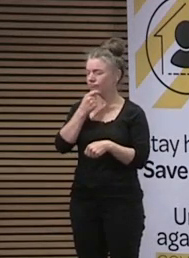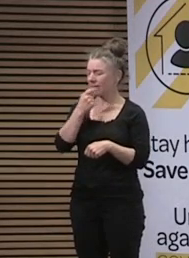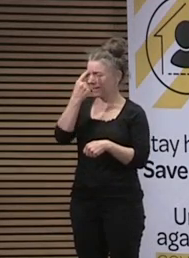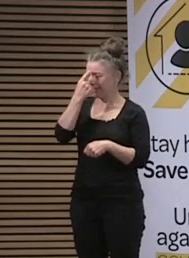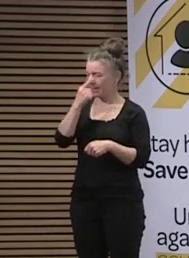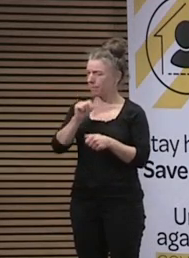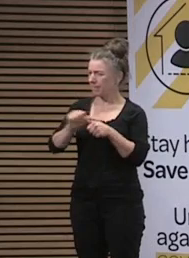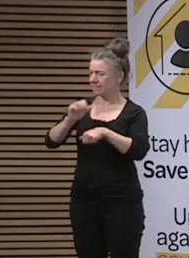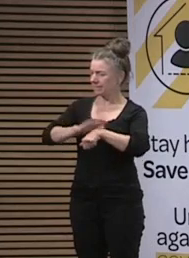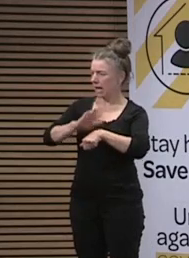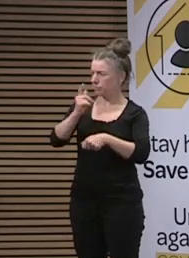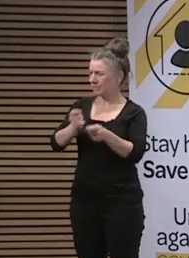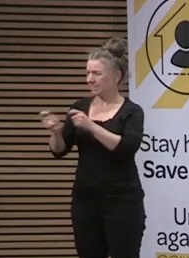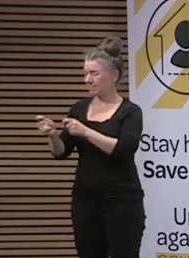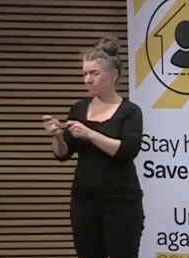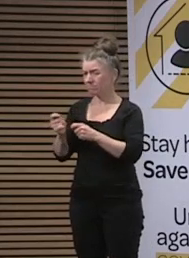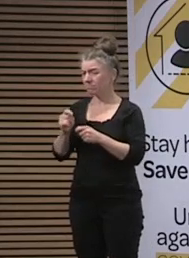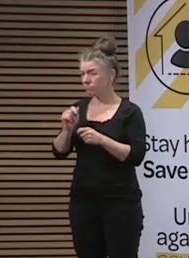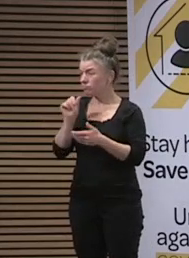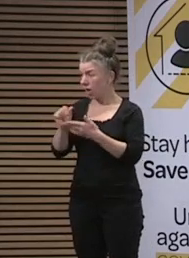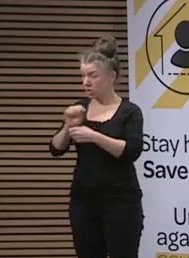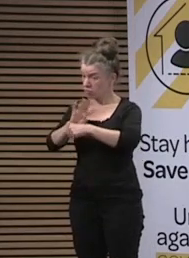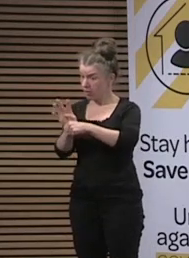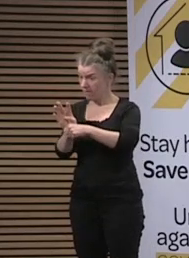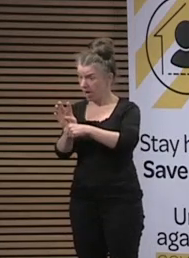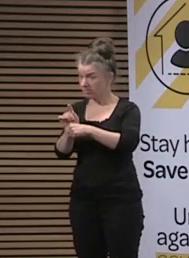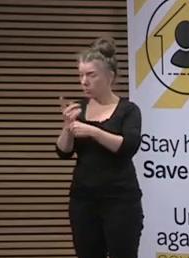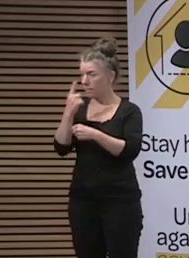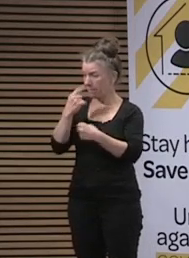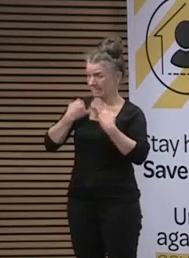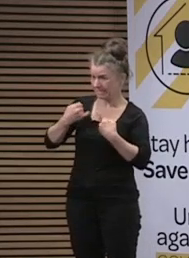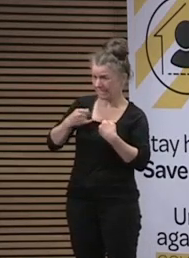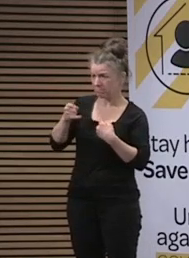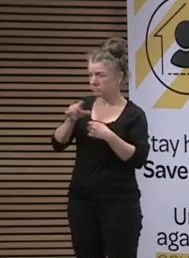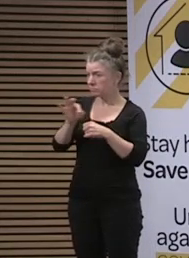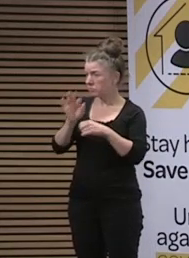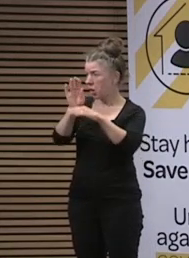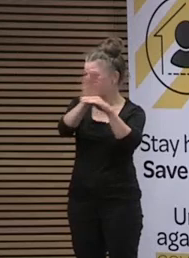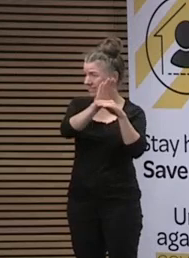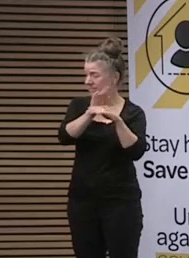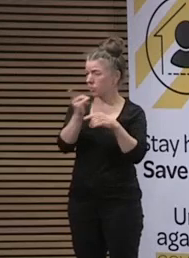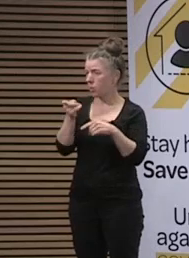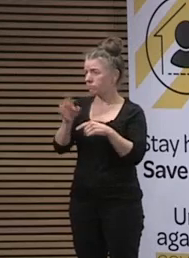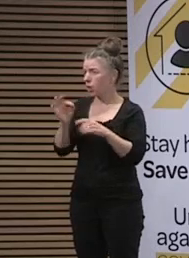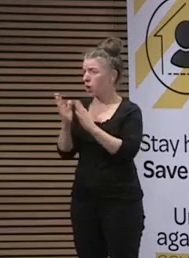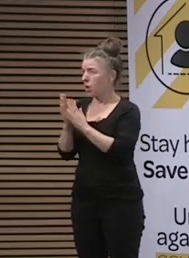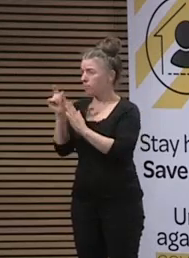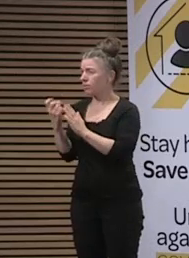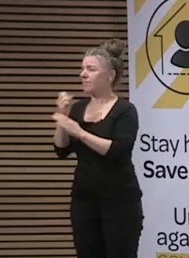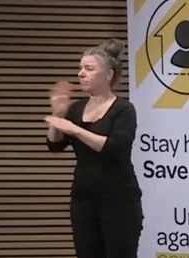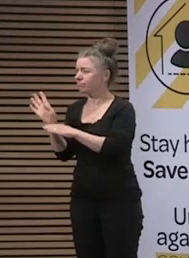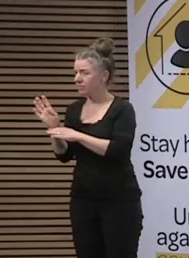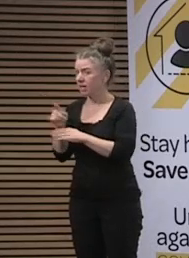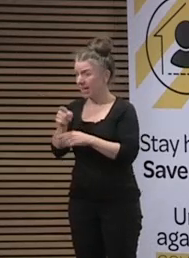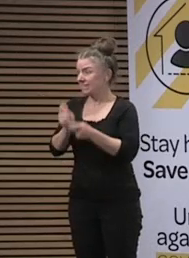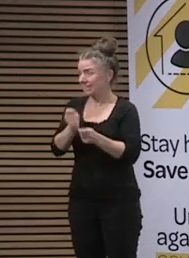Not everybody has a history of overseas travel or is a close contact. So that's good to see. We have got testing capacity there. We continue